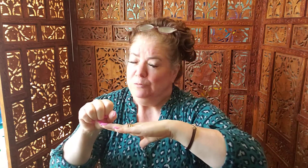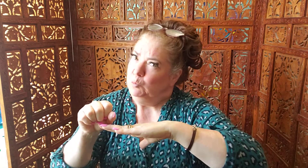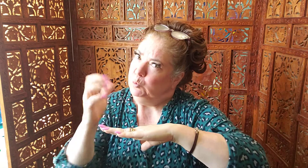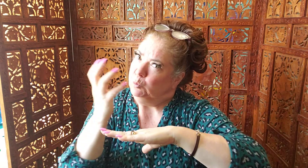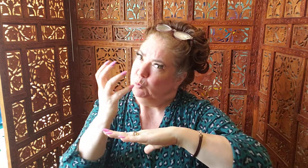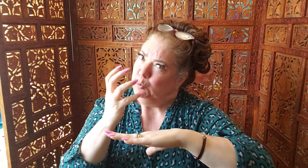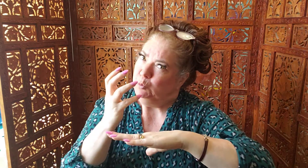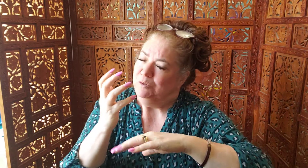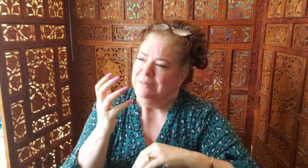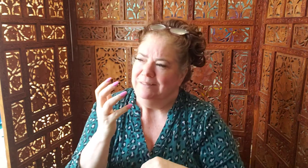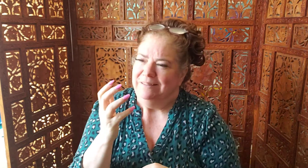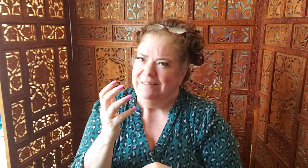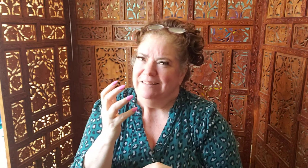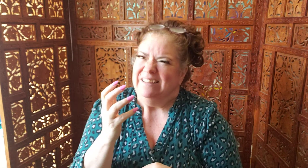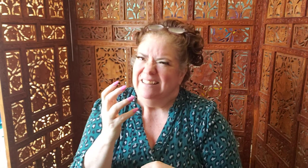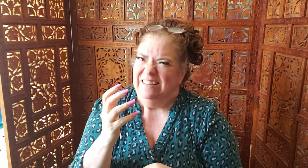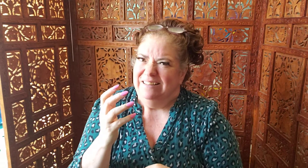be very, very hard.